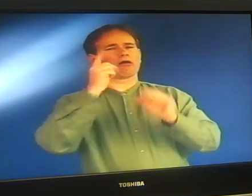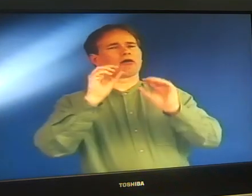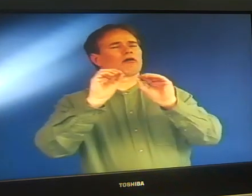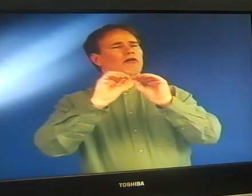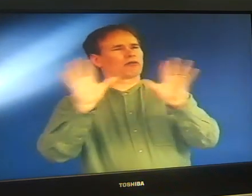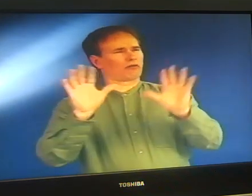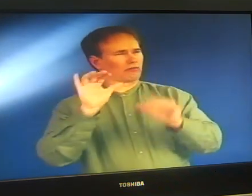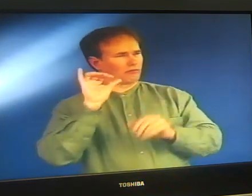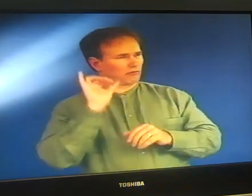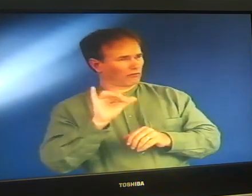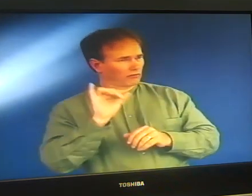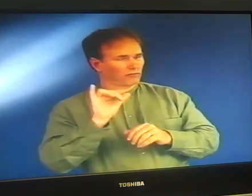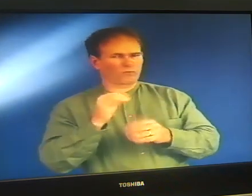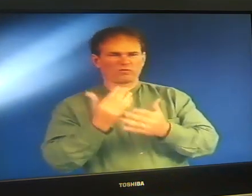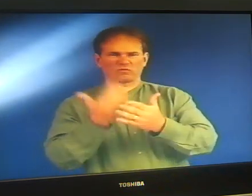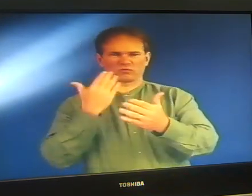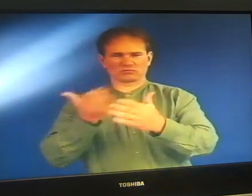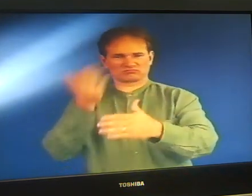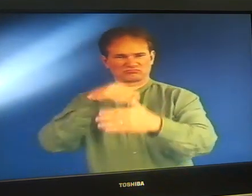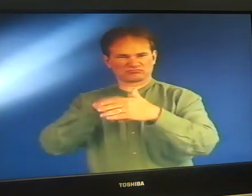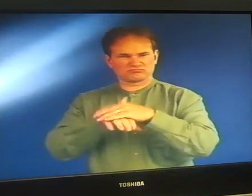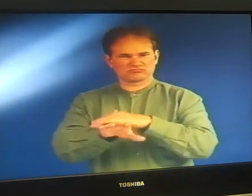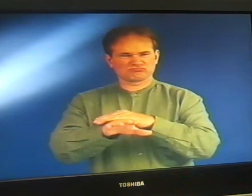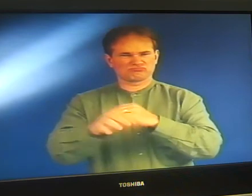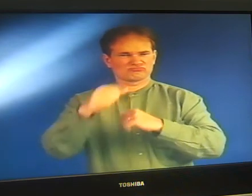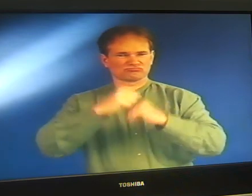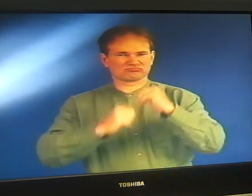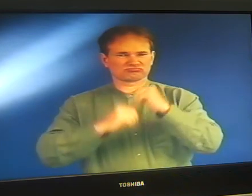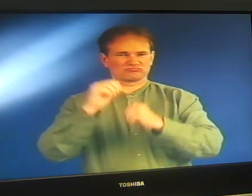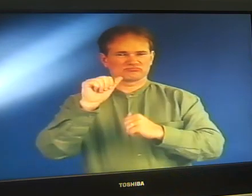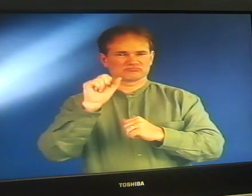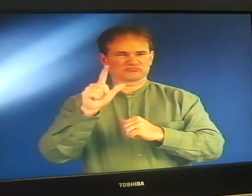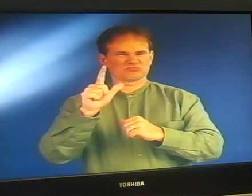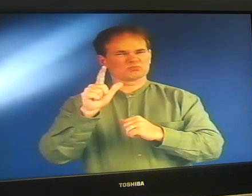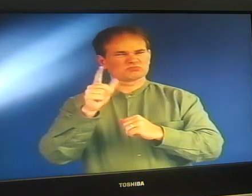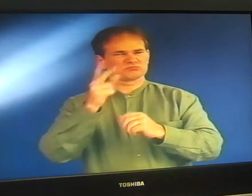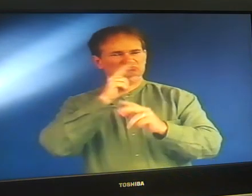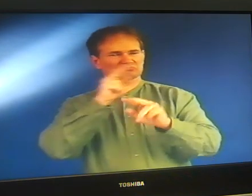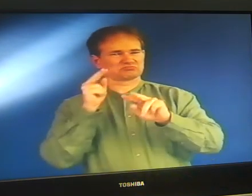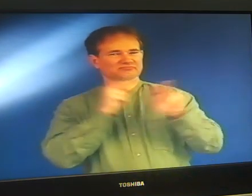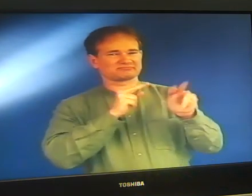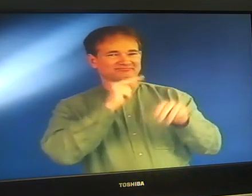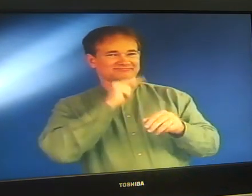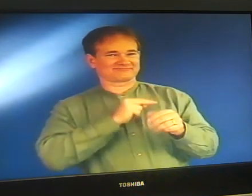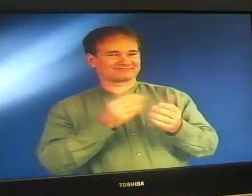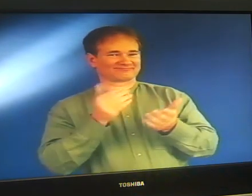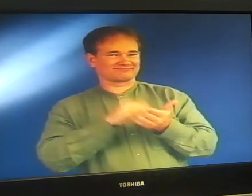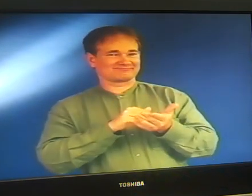on a few just to make some things a little clearer about the structure of ASL.